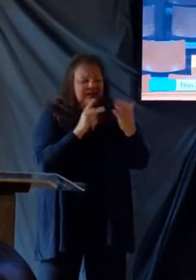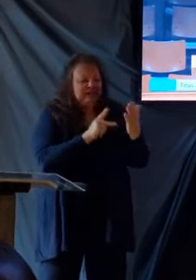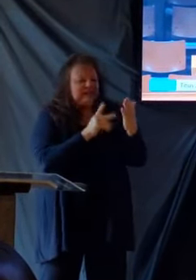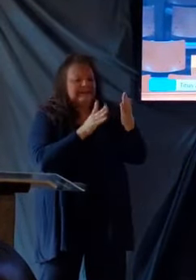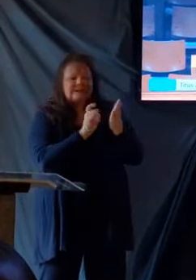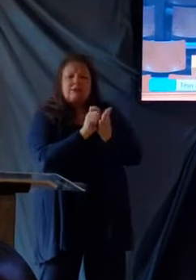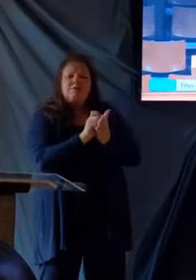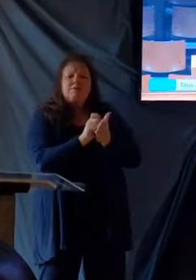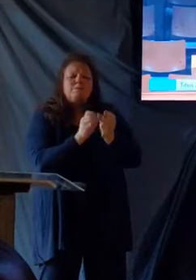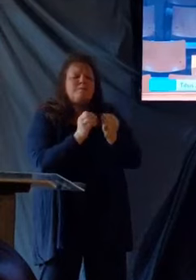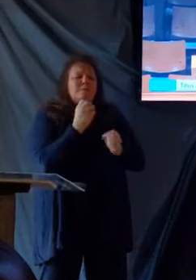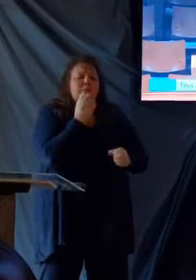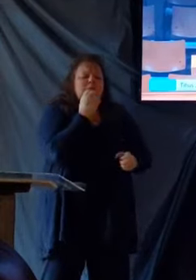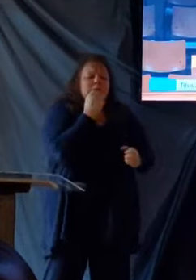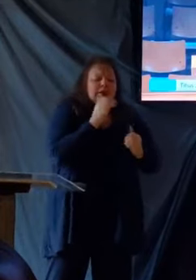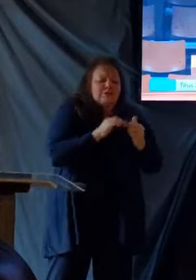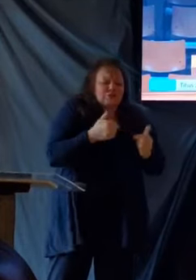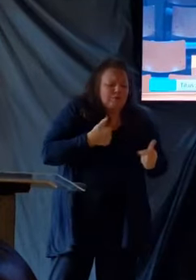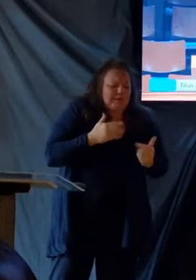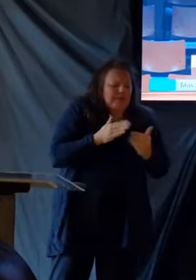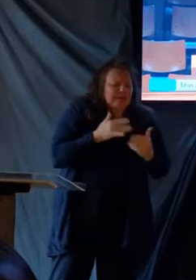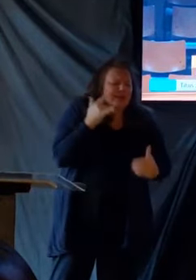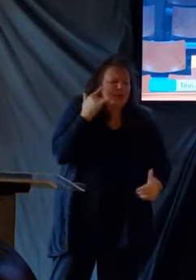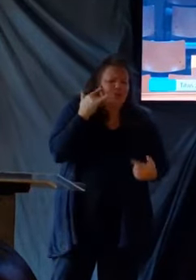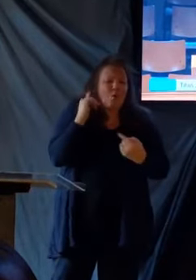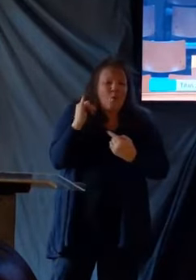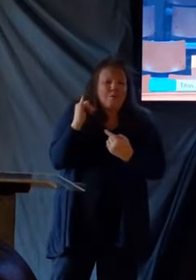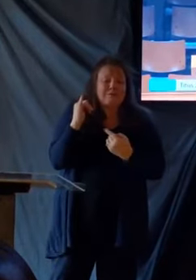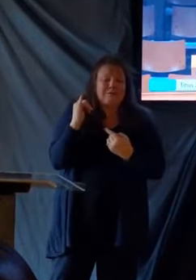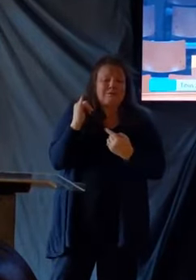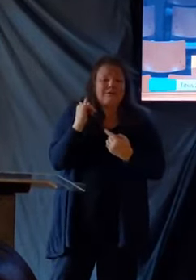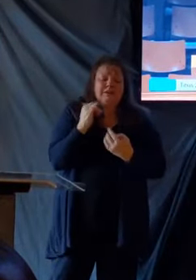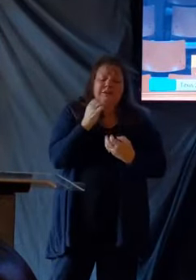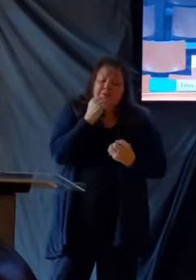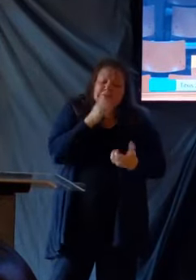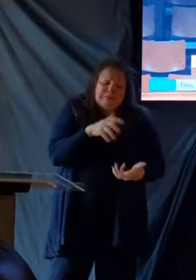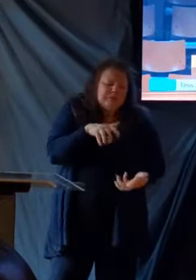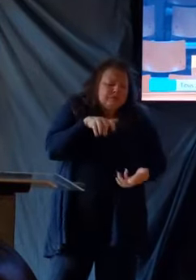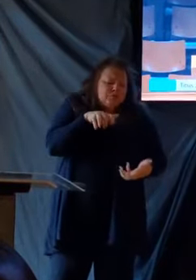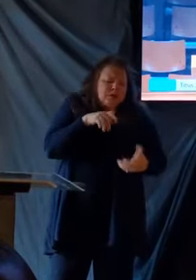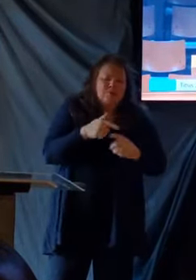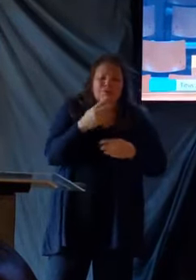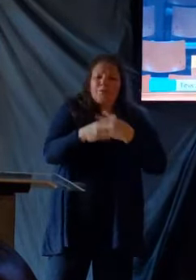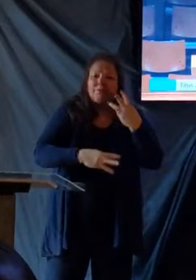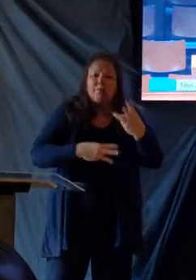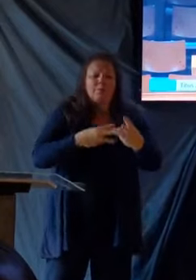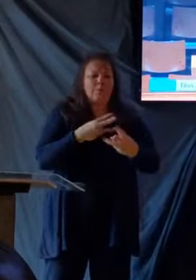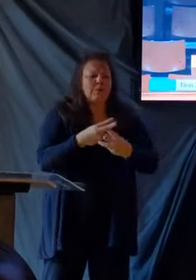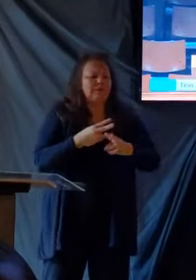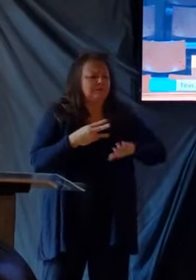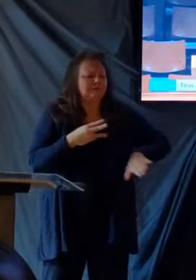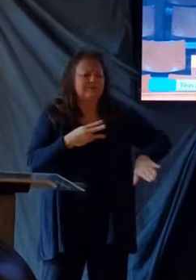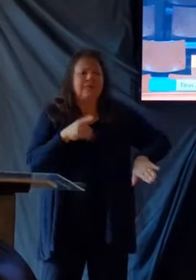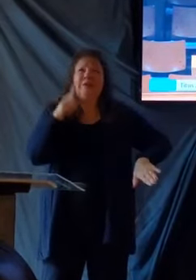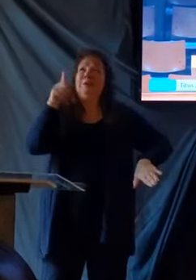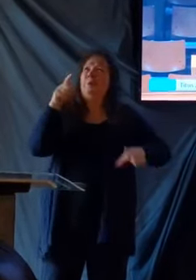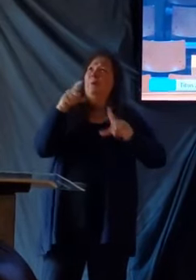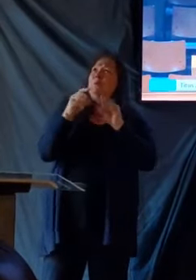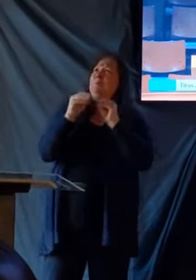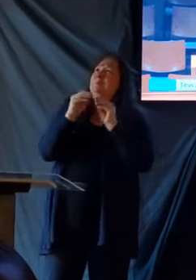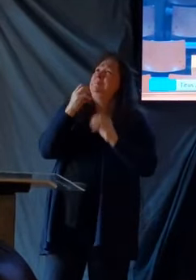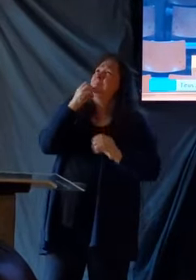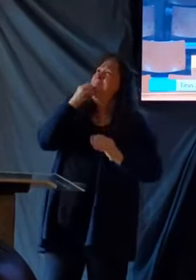wrote that it was more precious to him than gold, the treasures of the world. If Your word is more precious